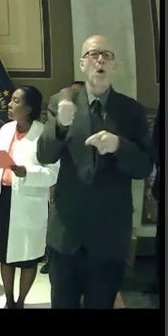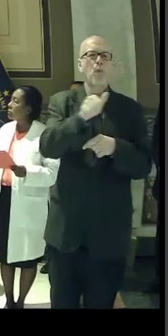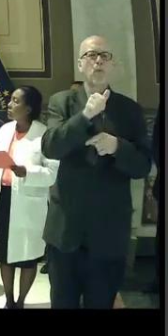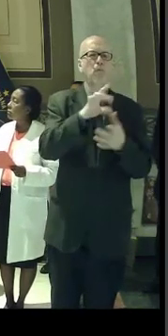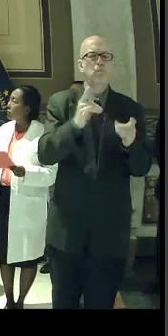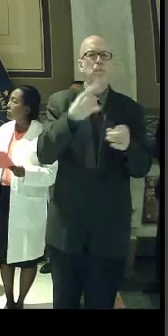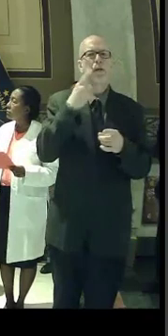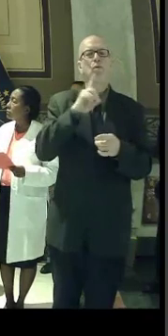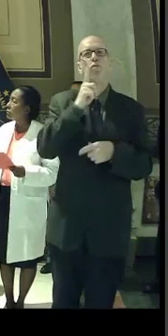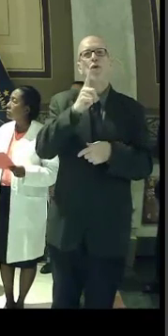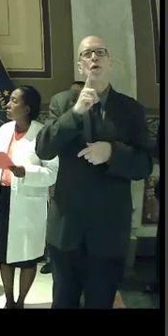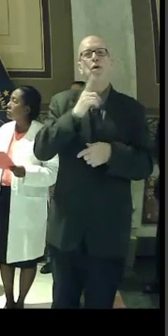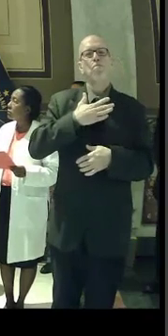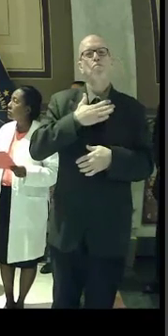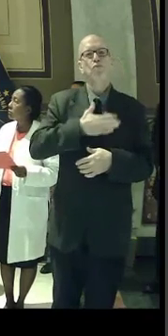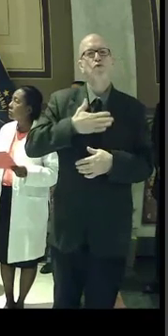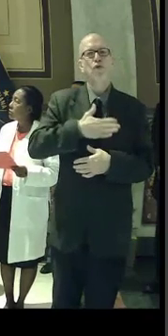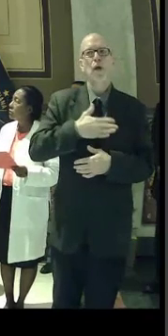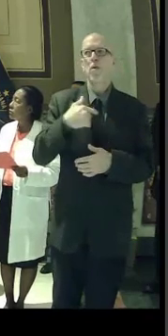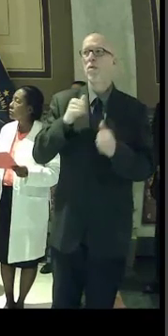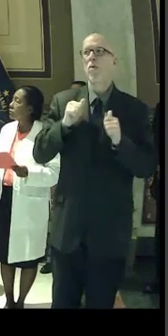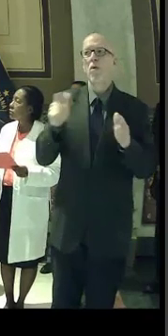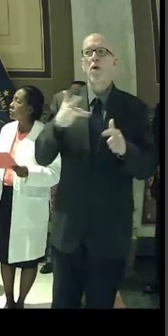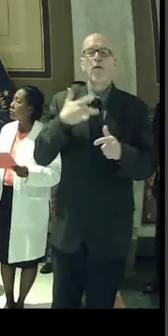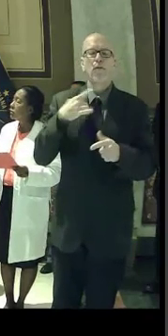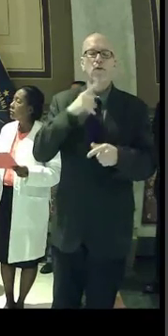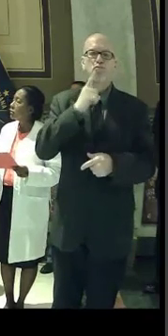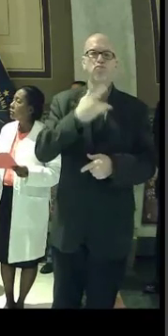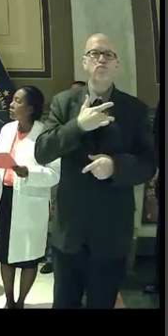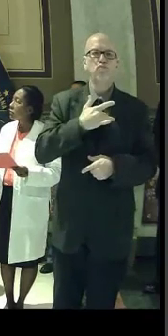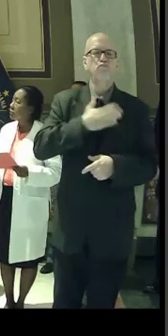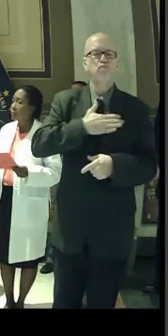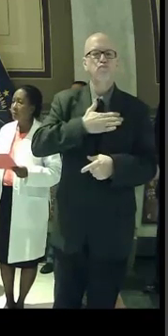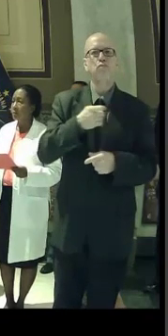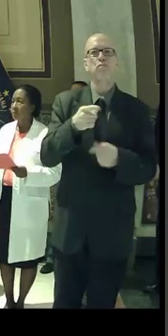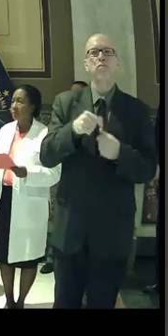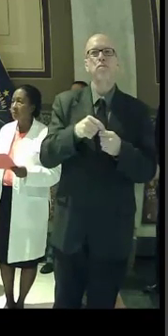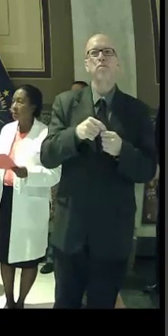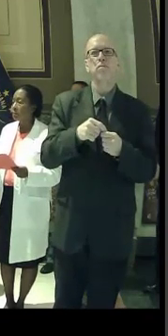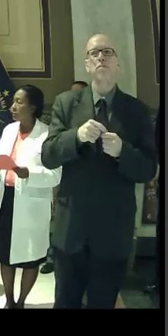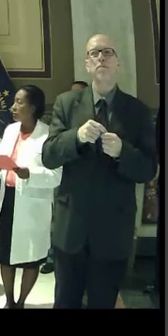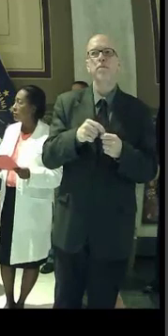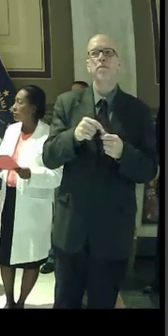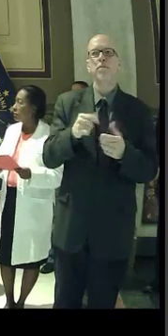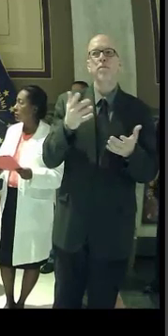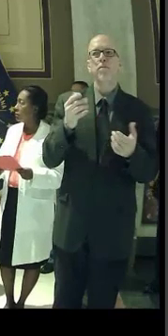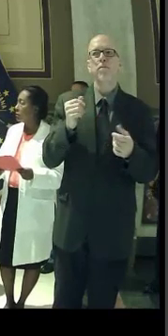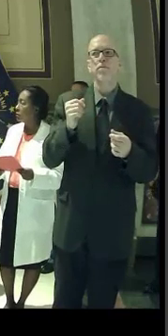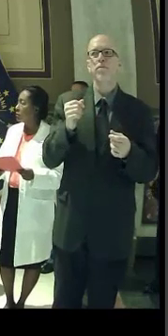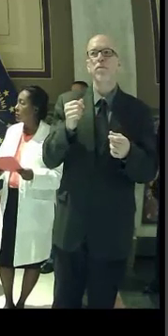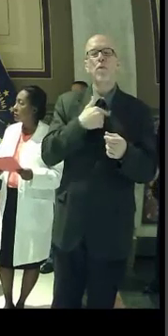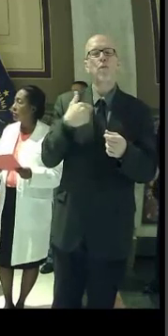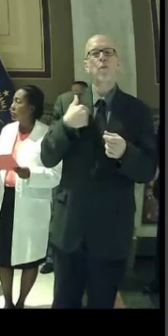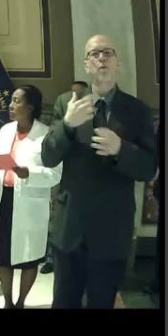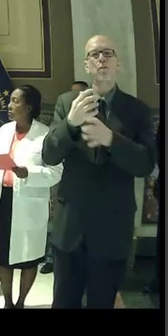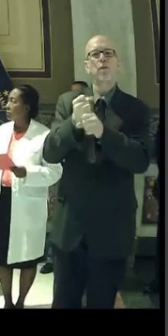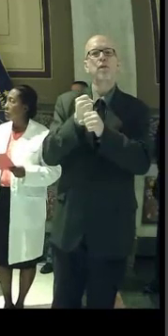how appreciative we all have been to have